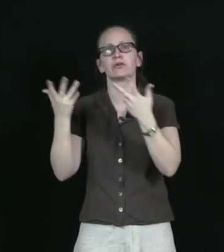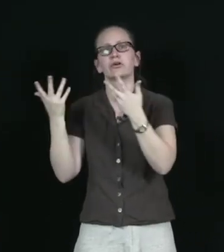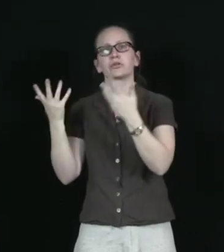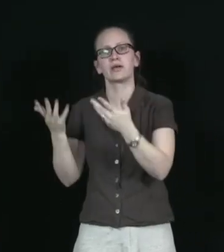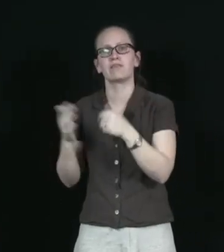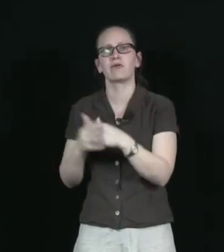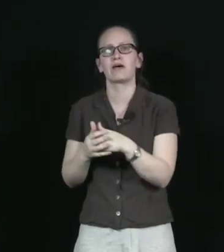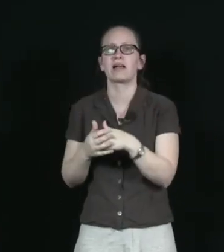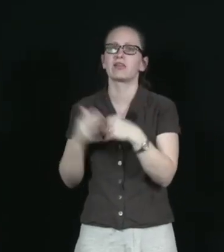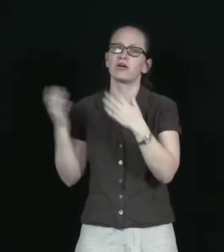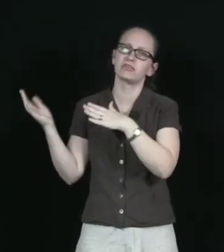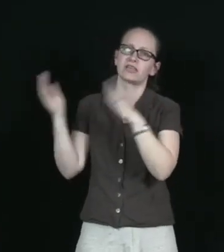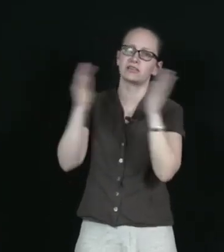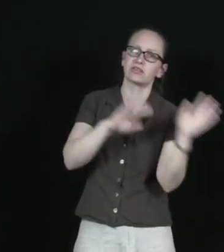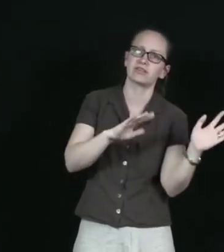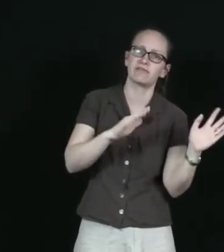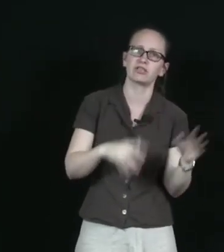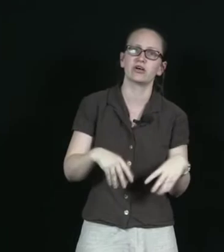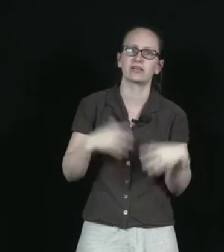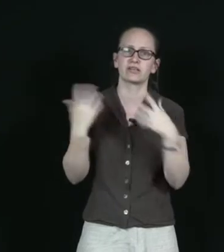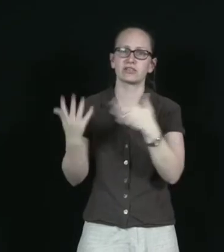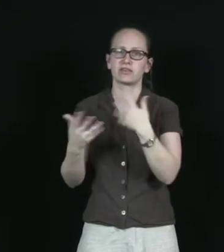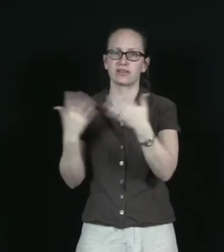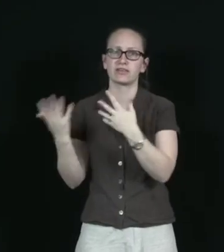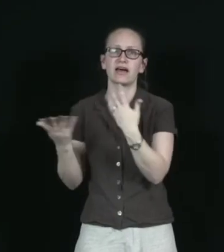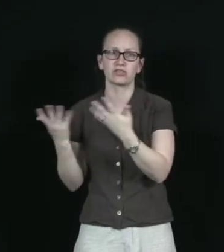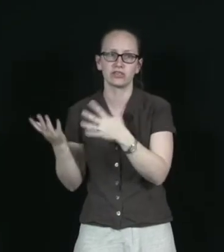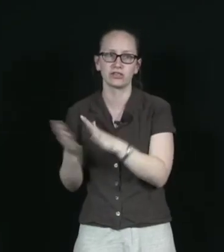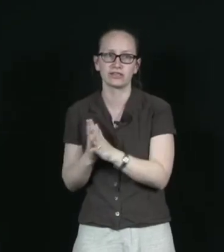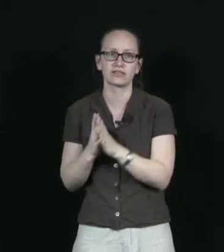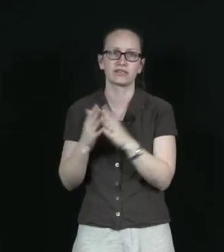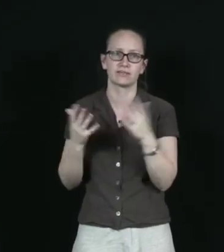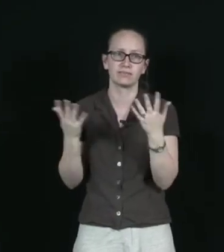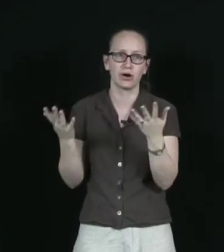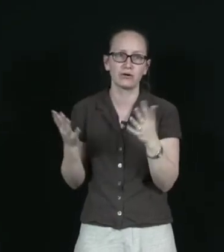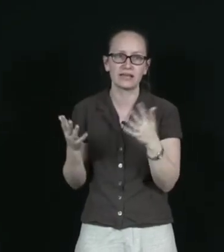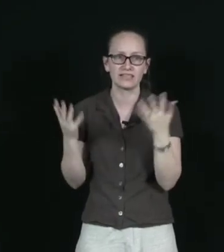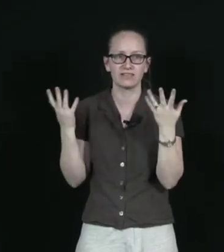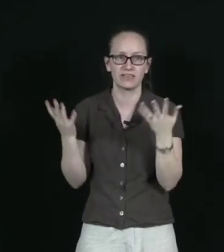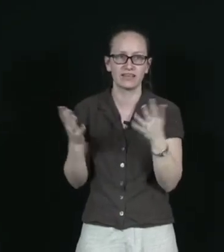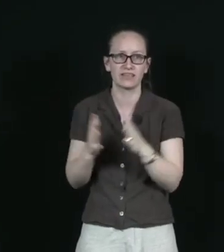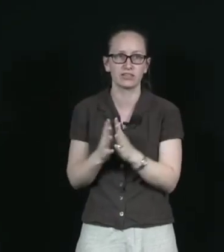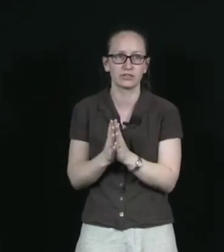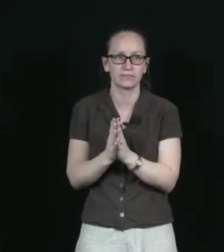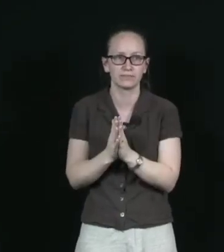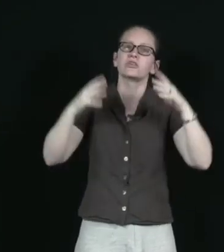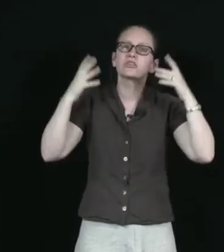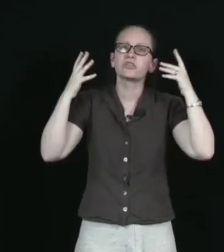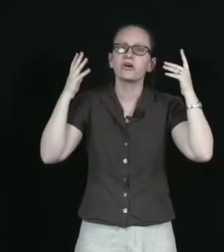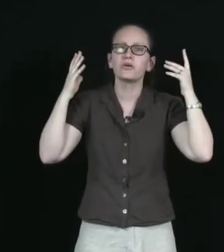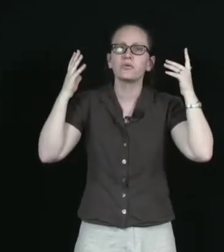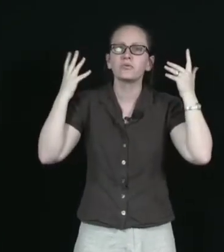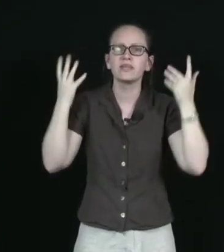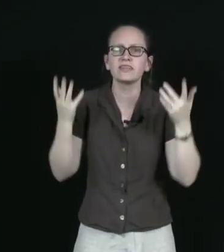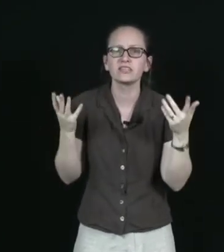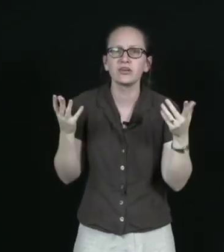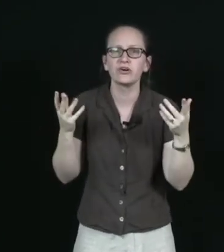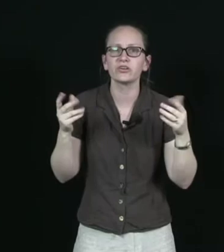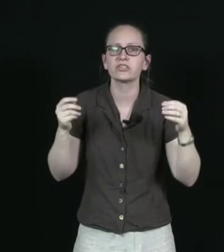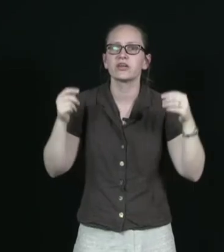for 24-hour loans and you can then return it so that other students can borrow it if they need to. So with this course,